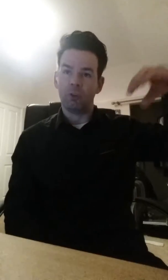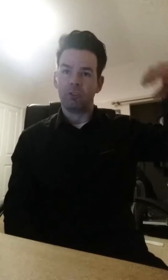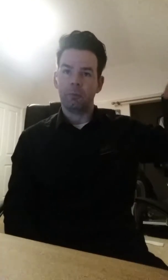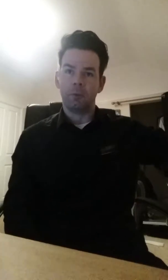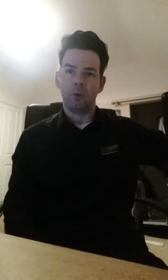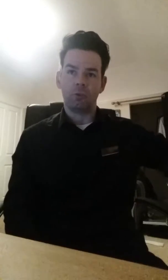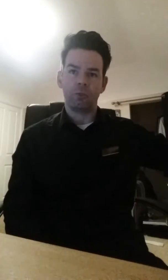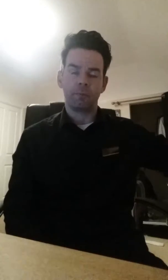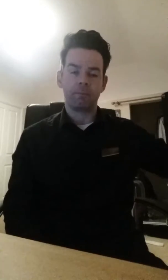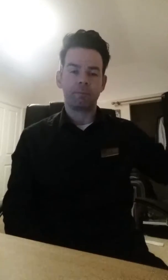customers